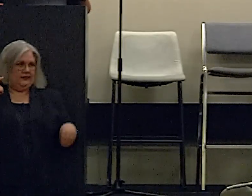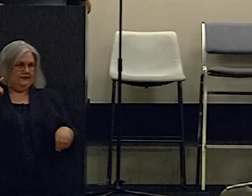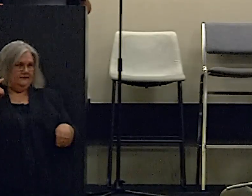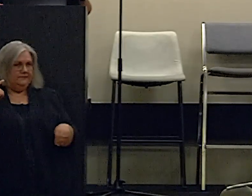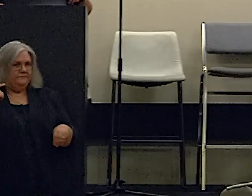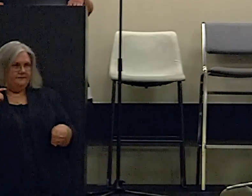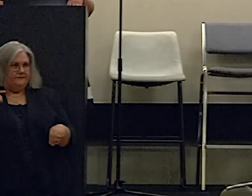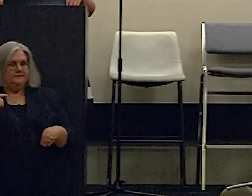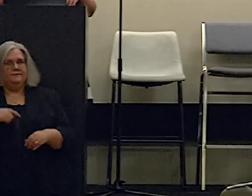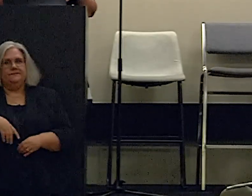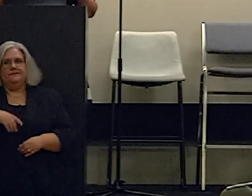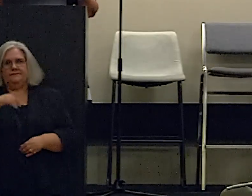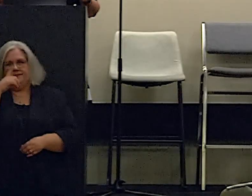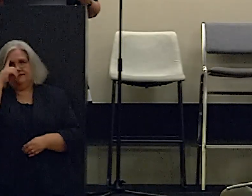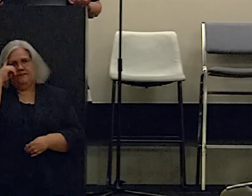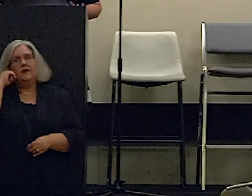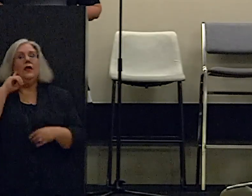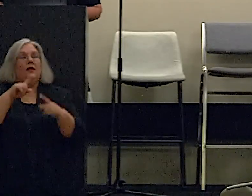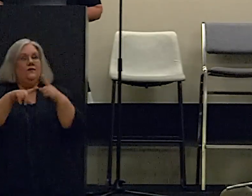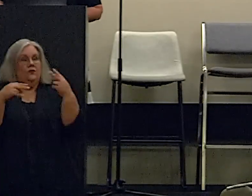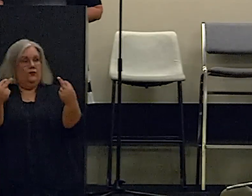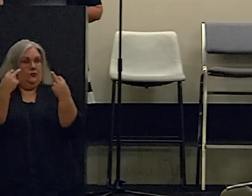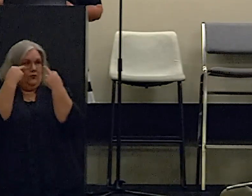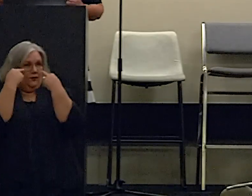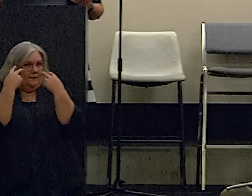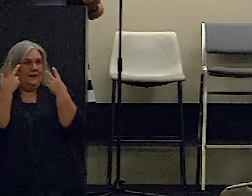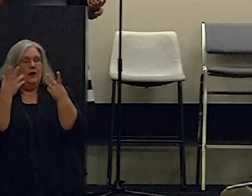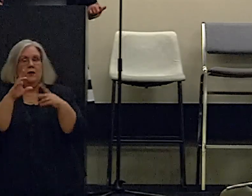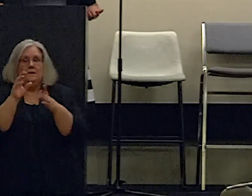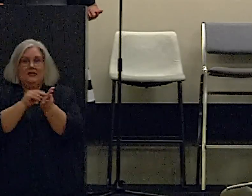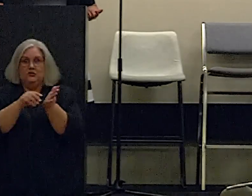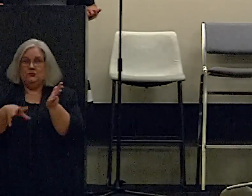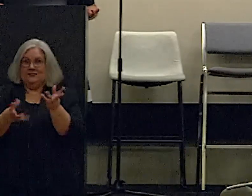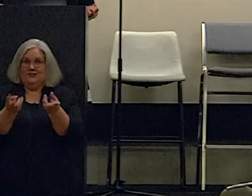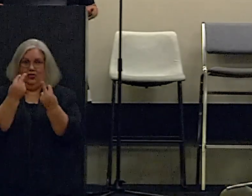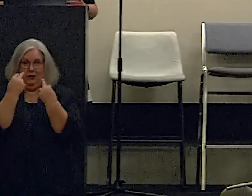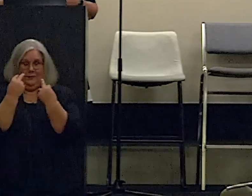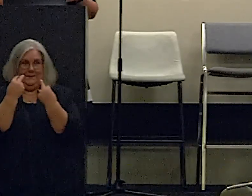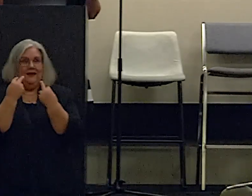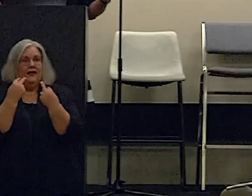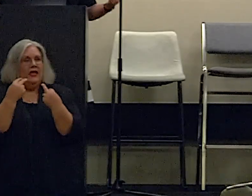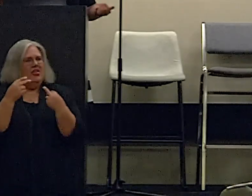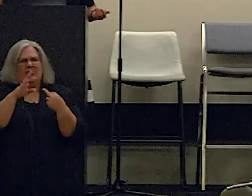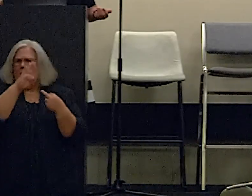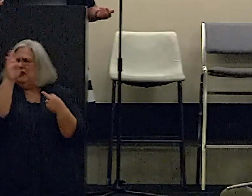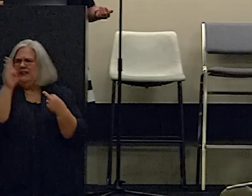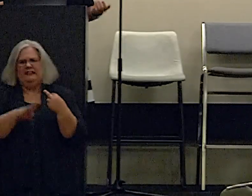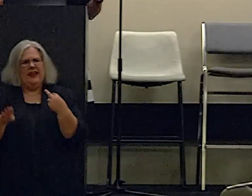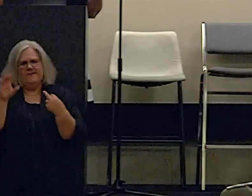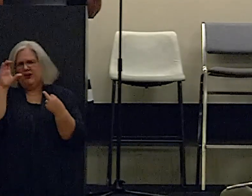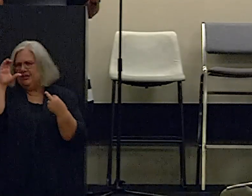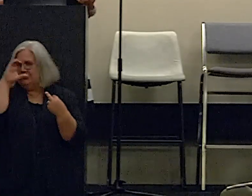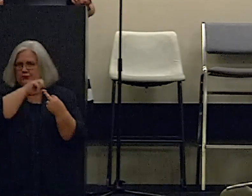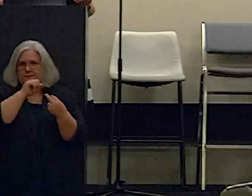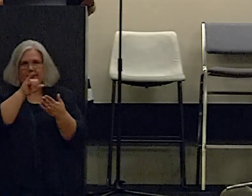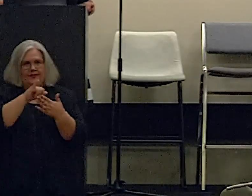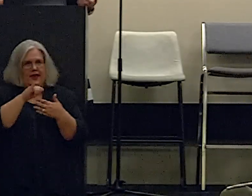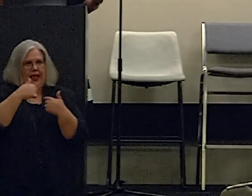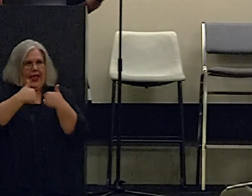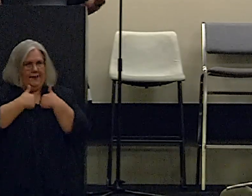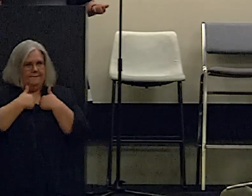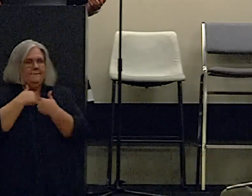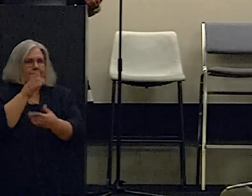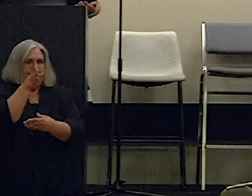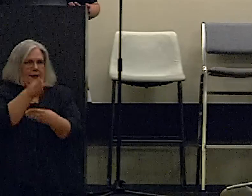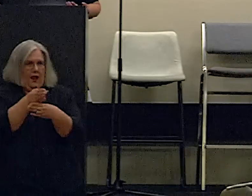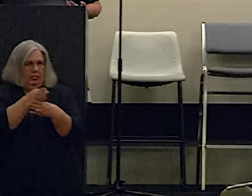left. When you look at me, and when my students look at me, they would never assume that I am